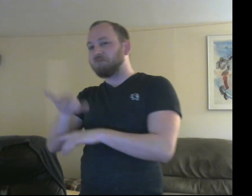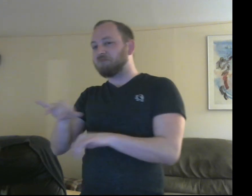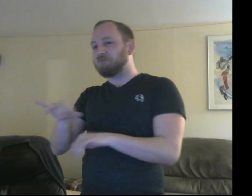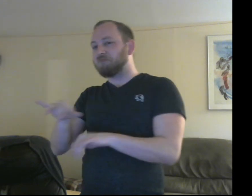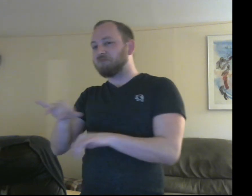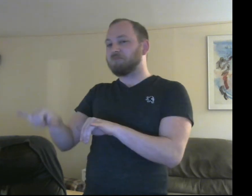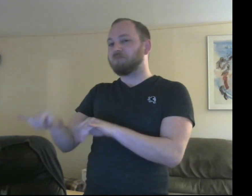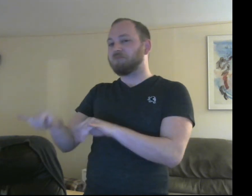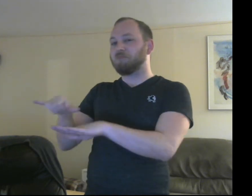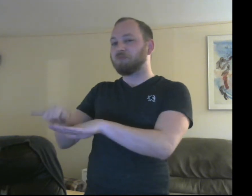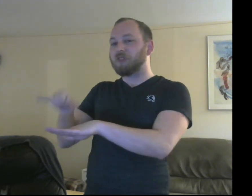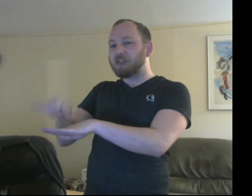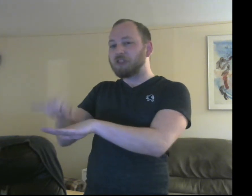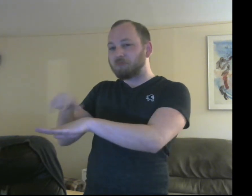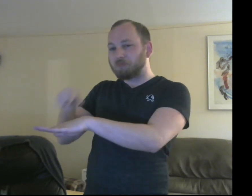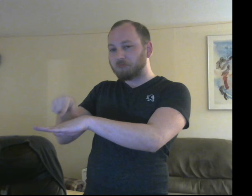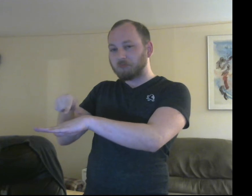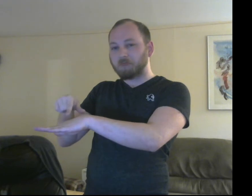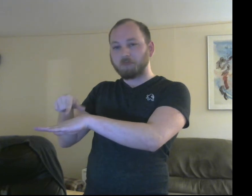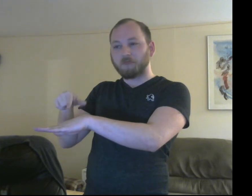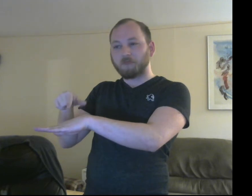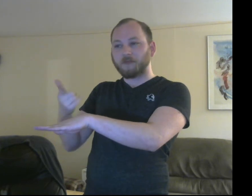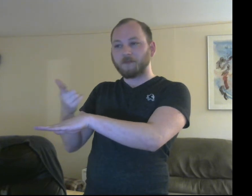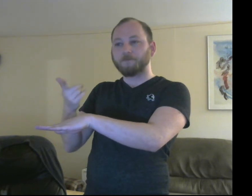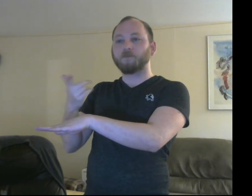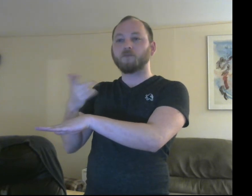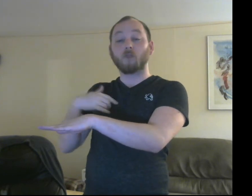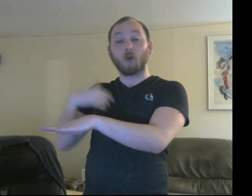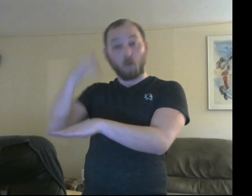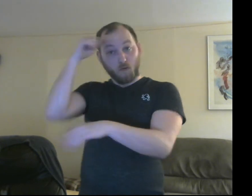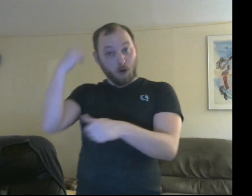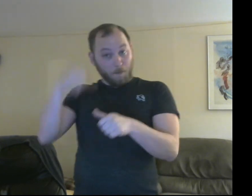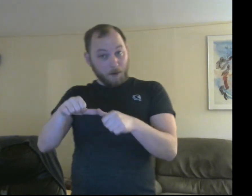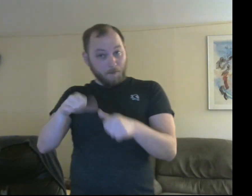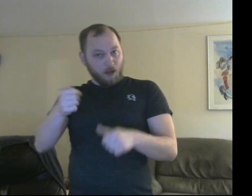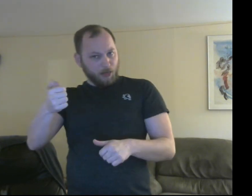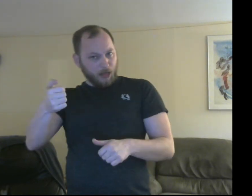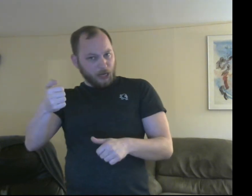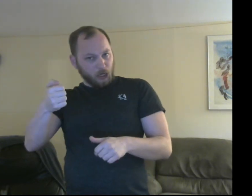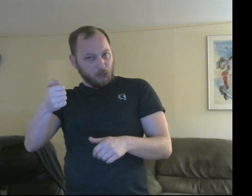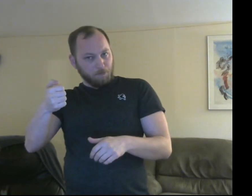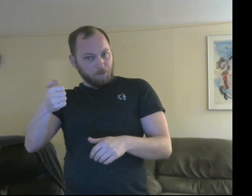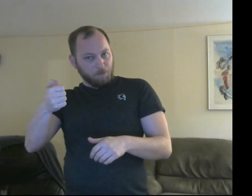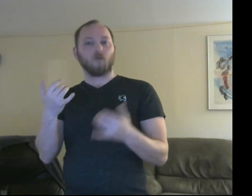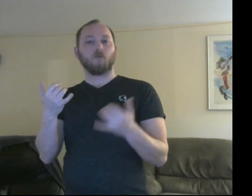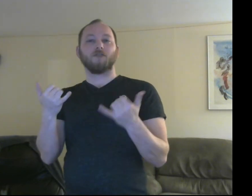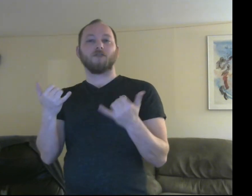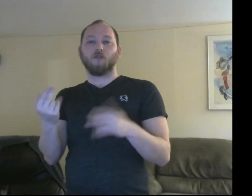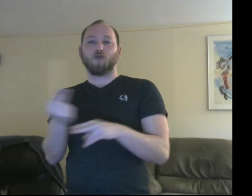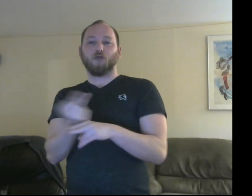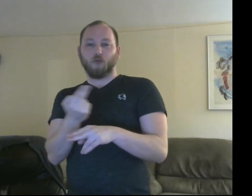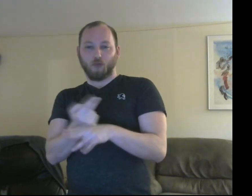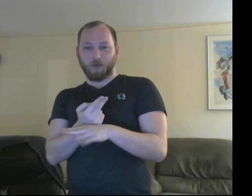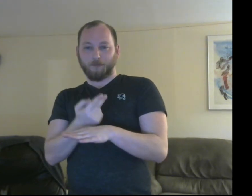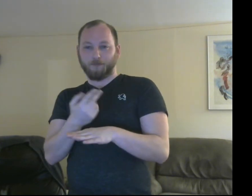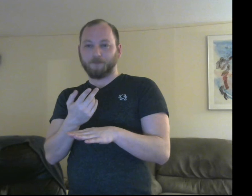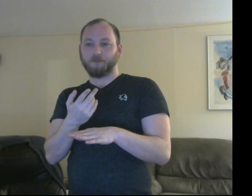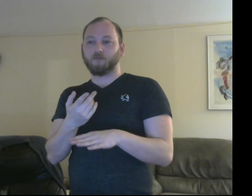any imperfections in the shoe. Remember our lighter? This is where it comes in. So, you're going to want to put your